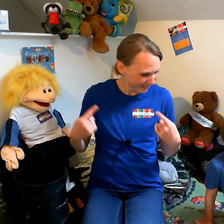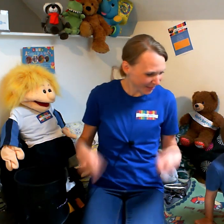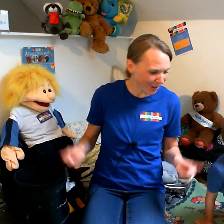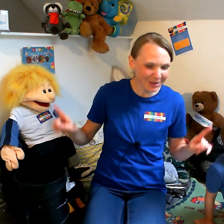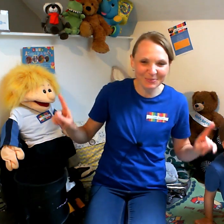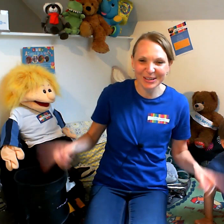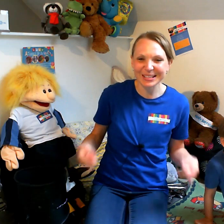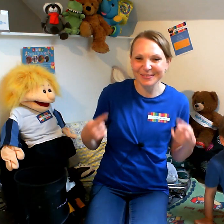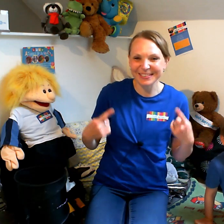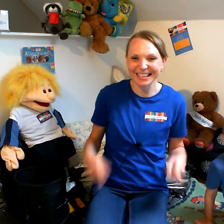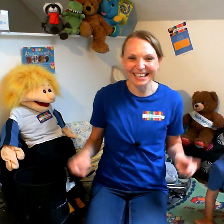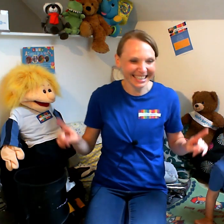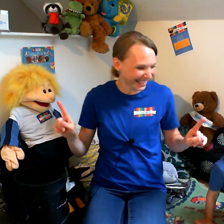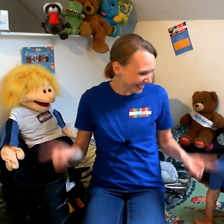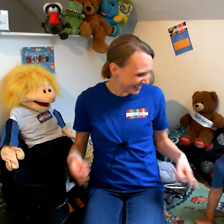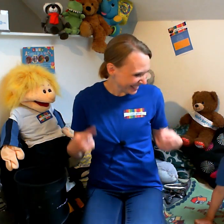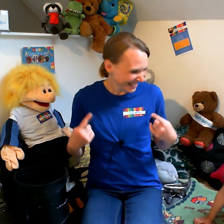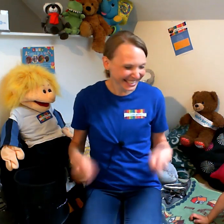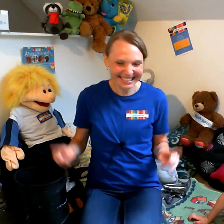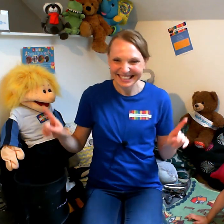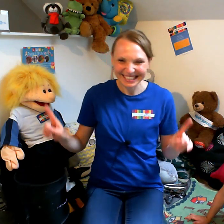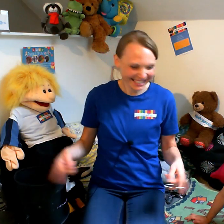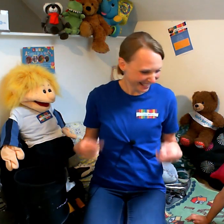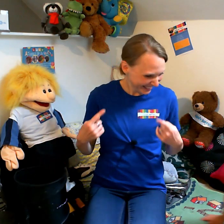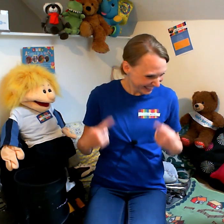Good music, fingers.